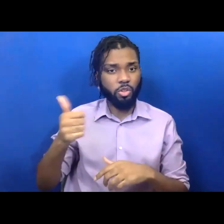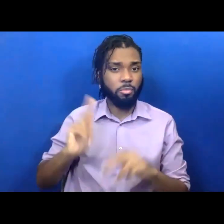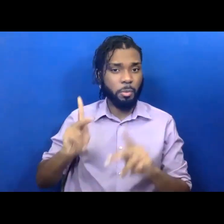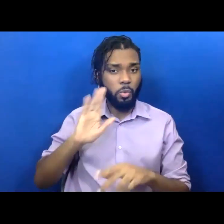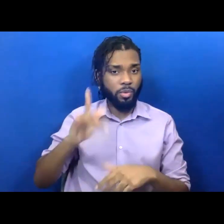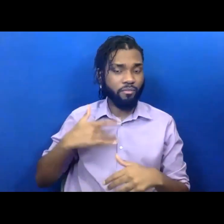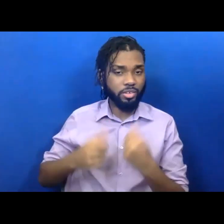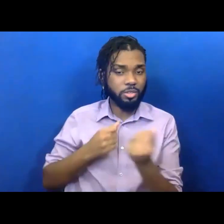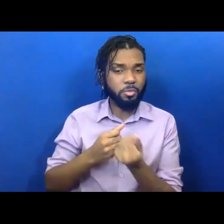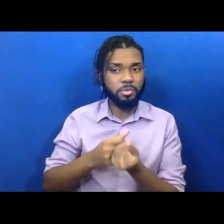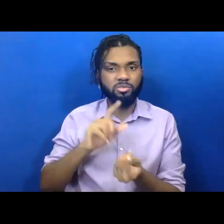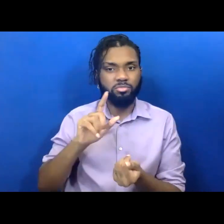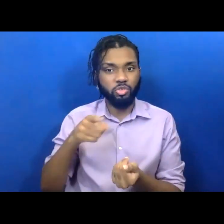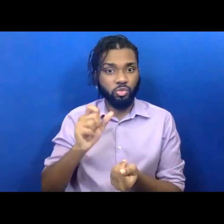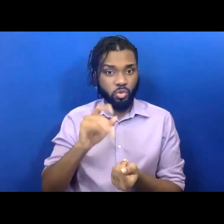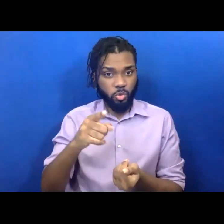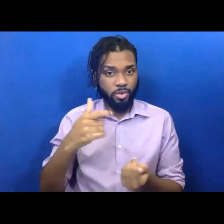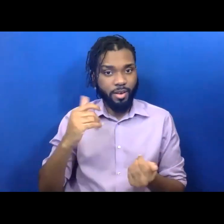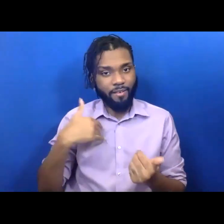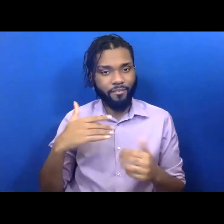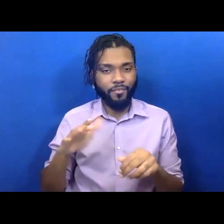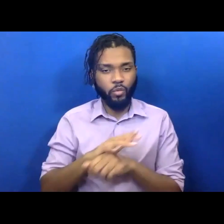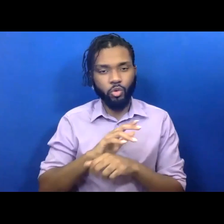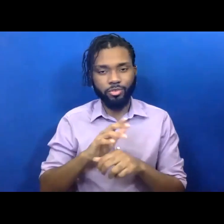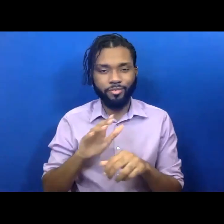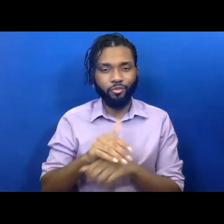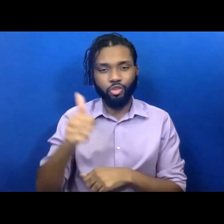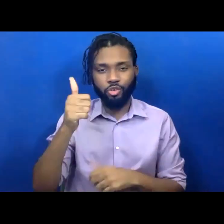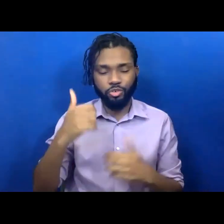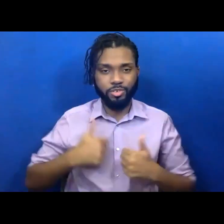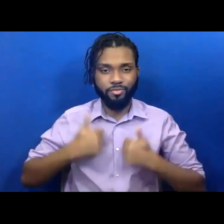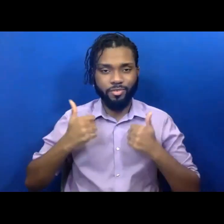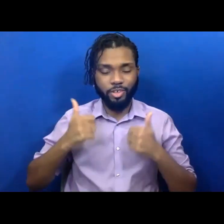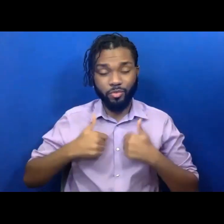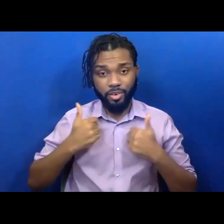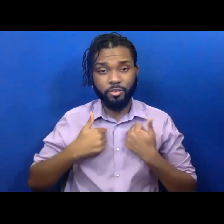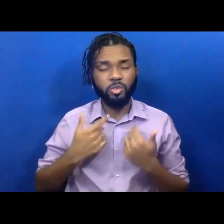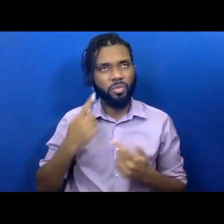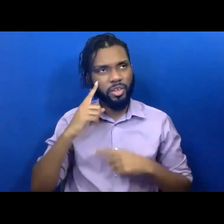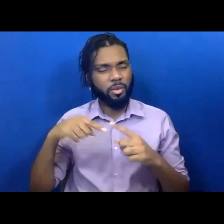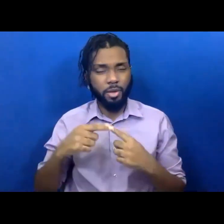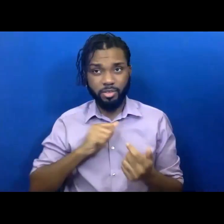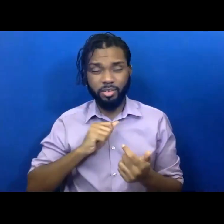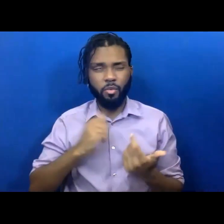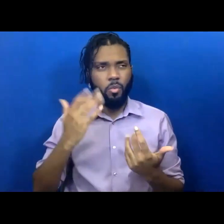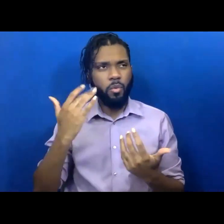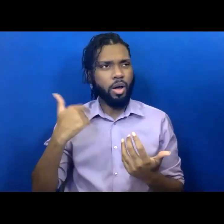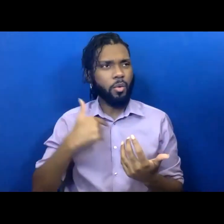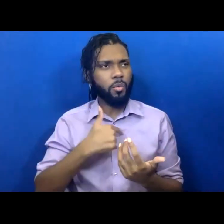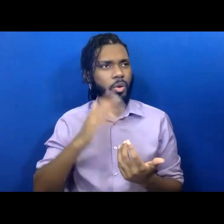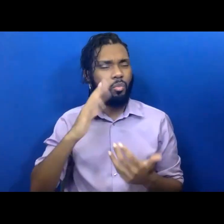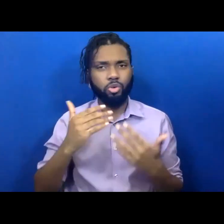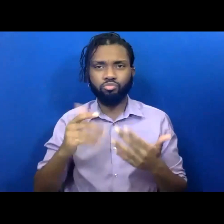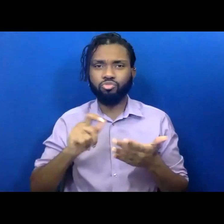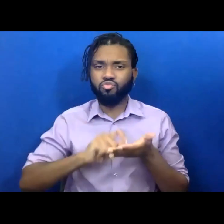fuller survival. And I think that's got to be important for me as, you think about why would we write this paper at this point of our career in